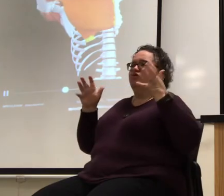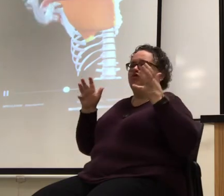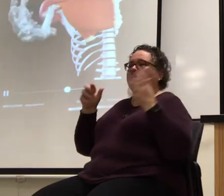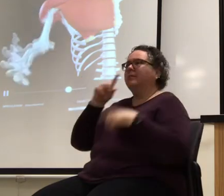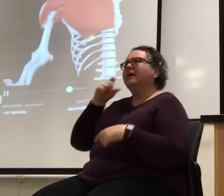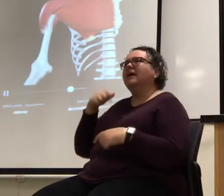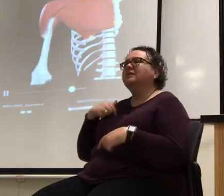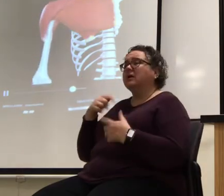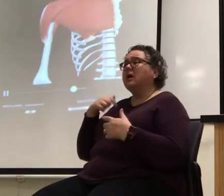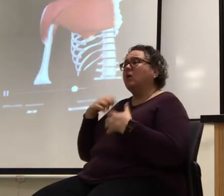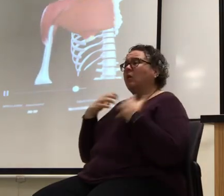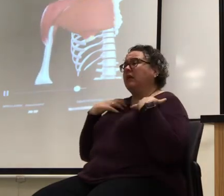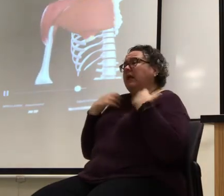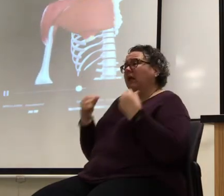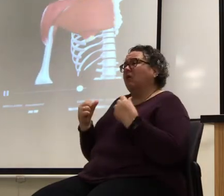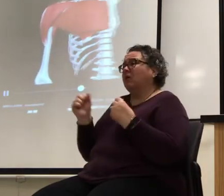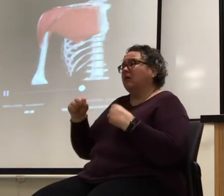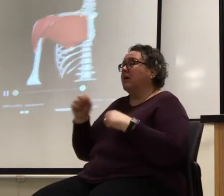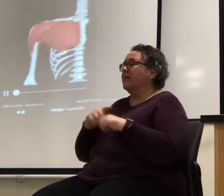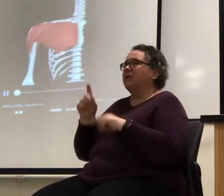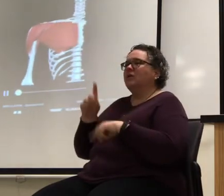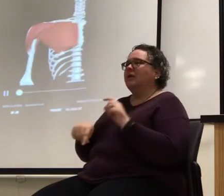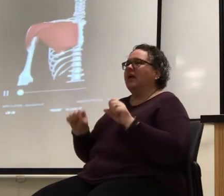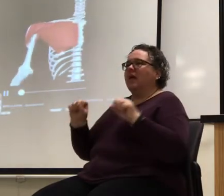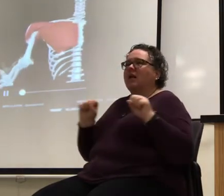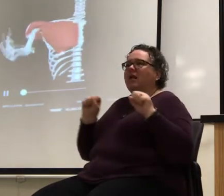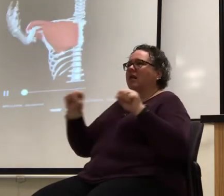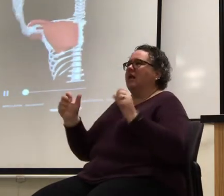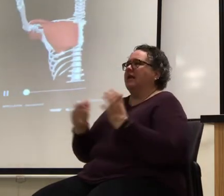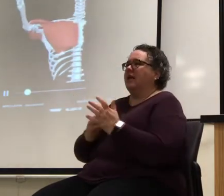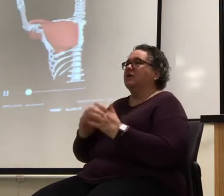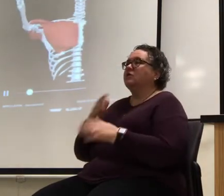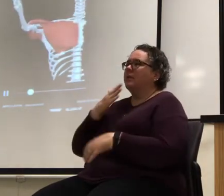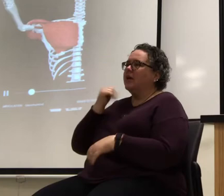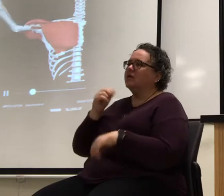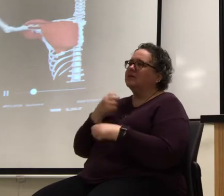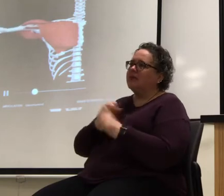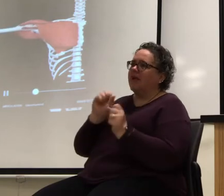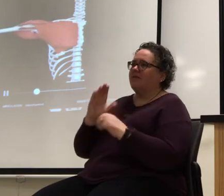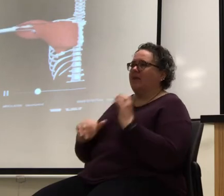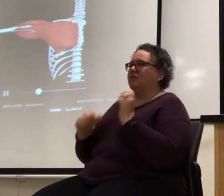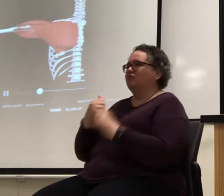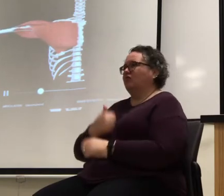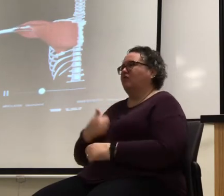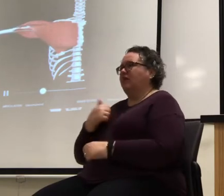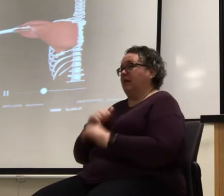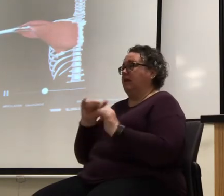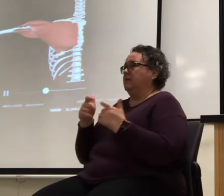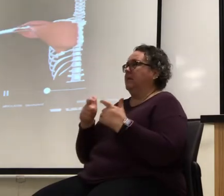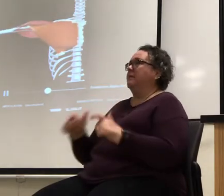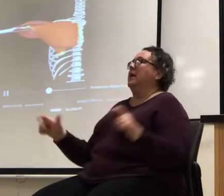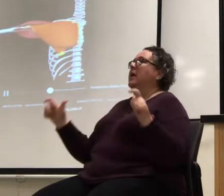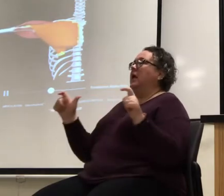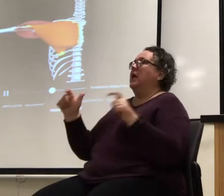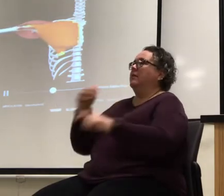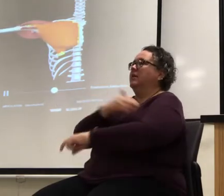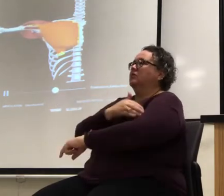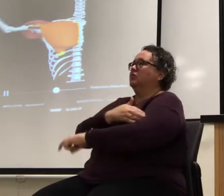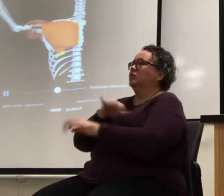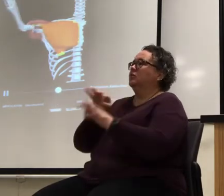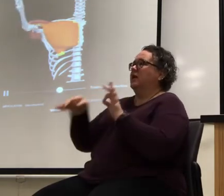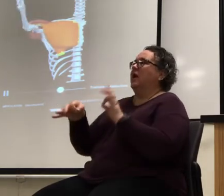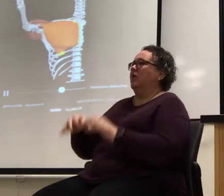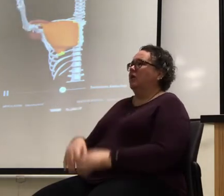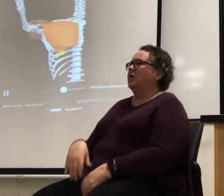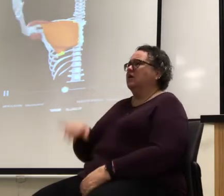pounds anymore. And so it's better to be safe than sorry. That's a big muscle to tear.